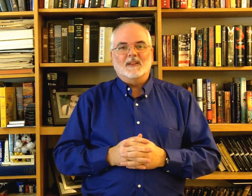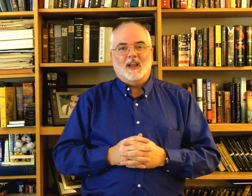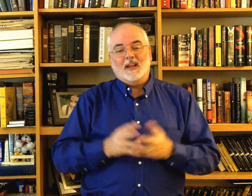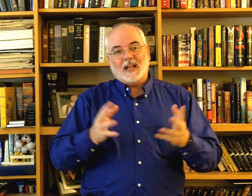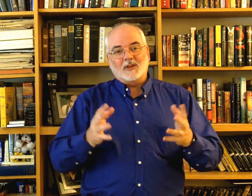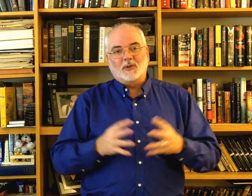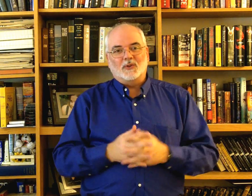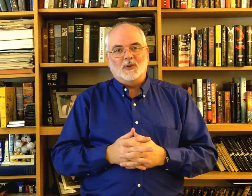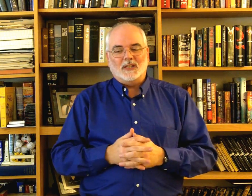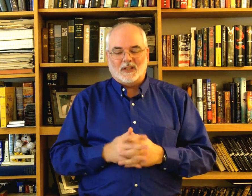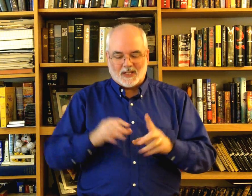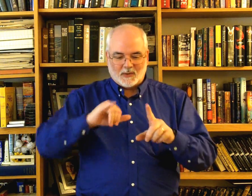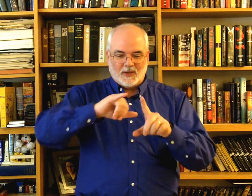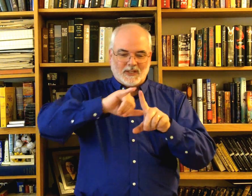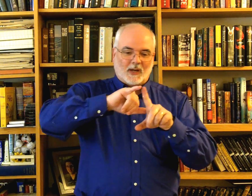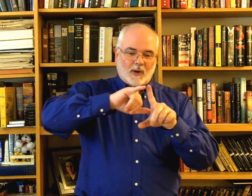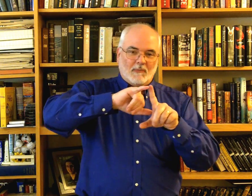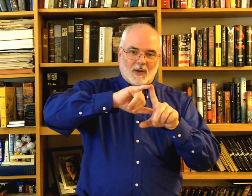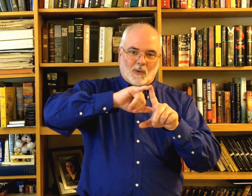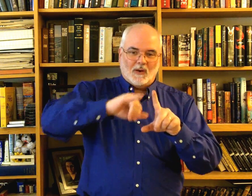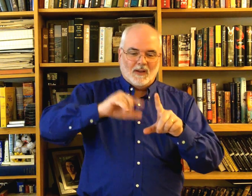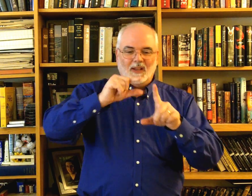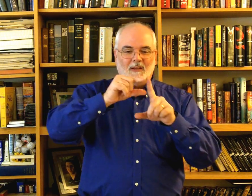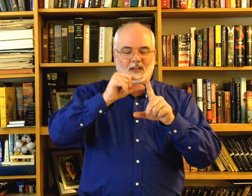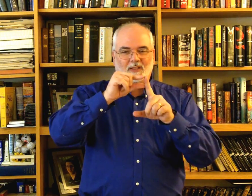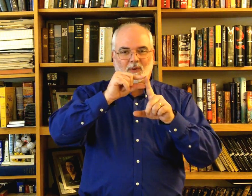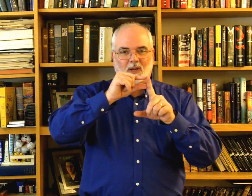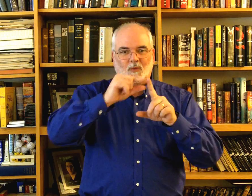And that's actually true. That's why you sign a great big word. This is a regular word.